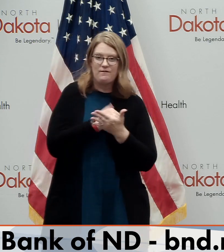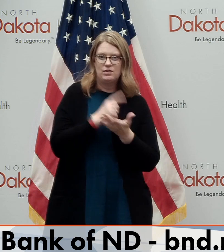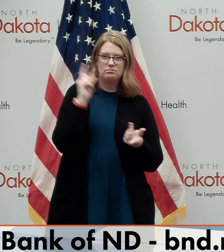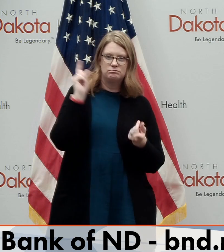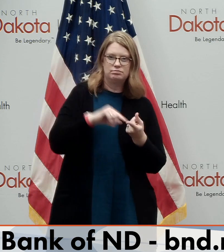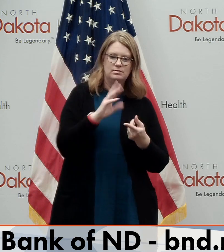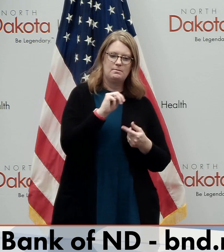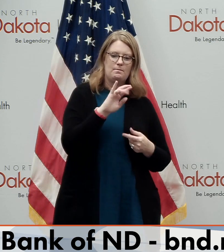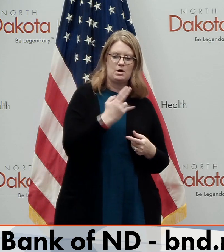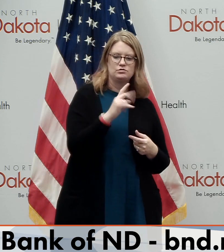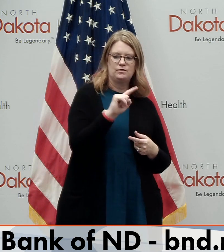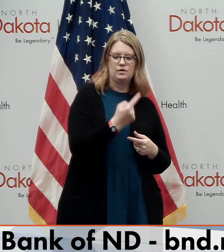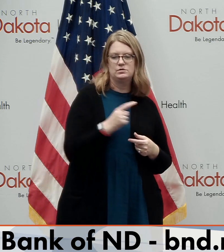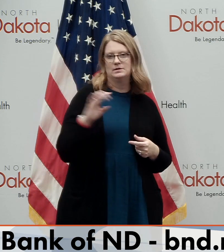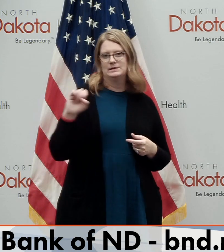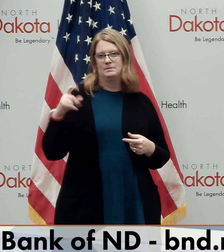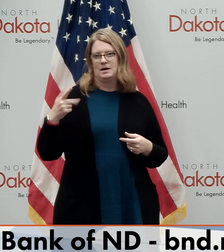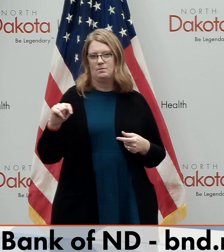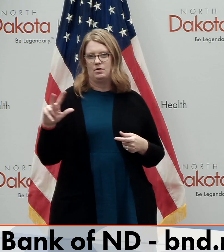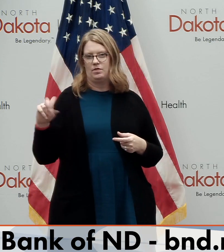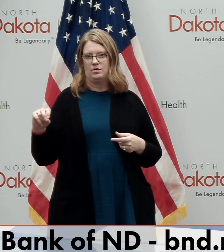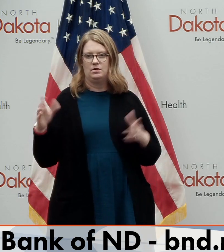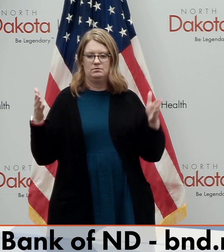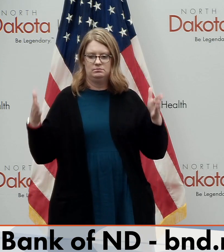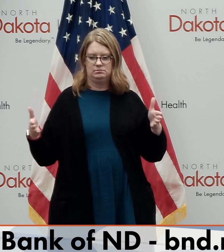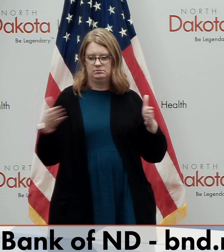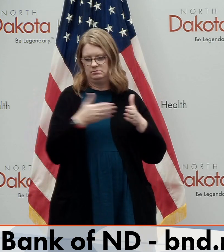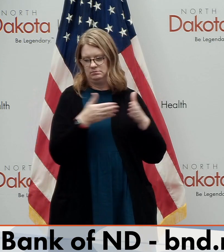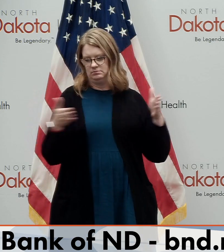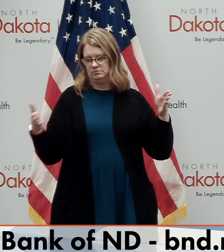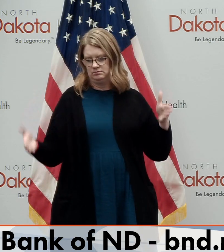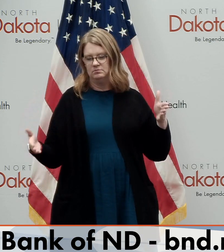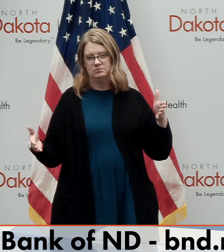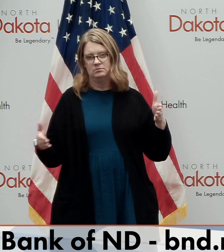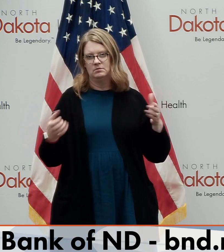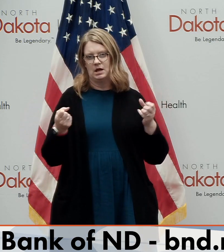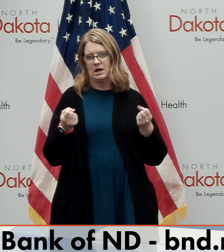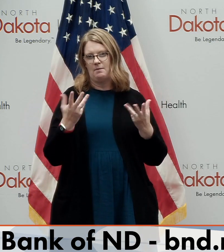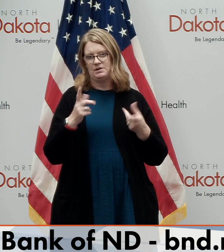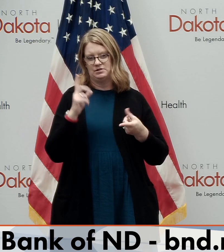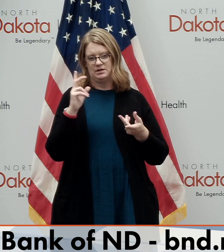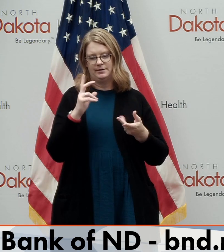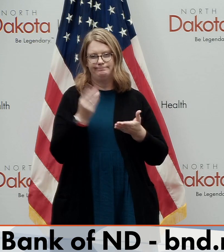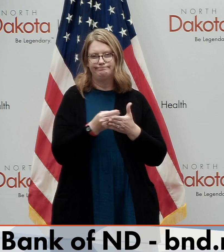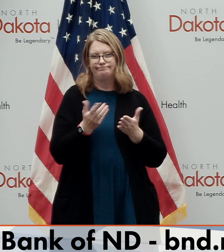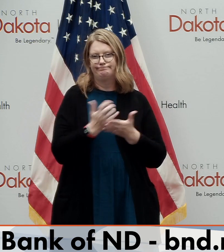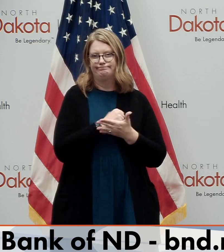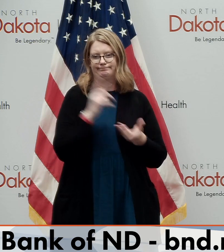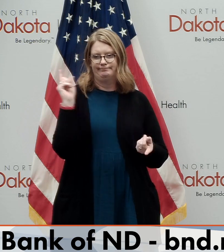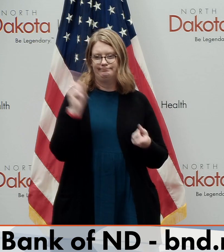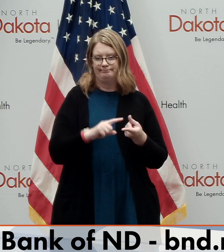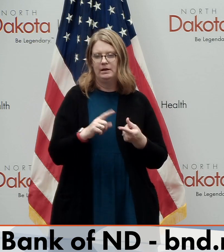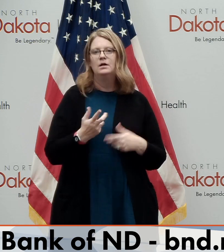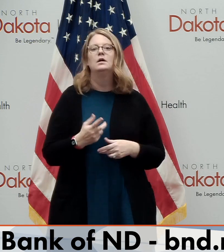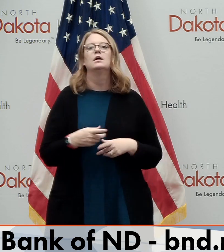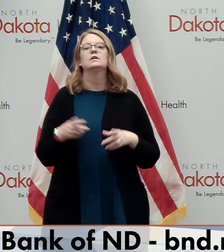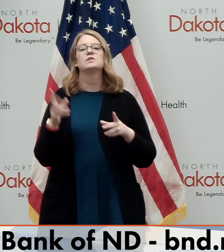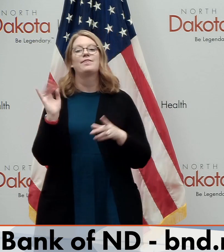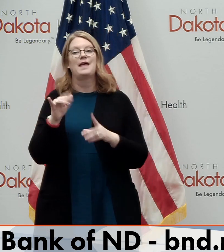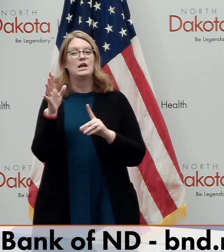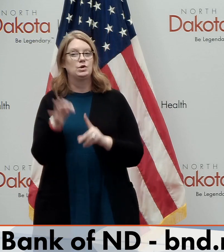September 30th this year compared to March 1st and September 30th of the year before. This unique approach will